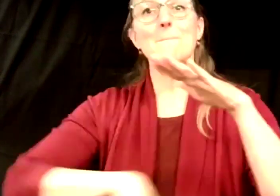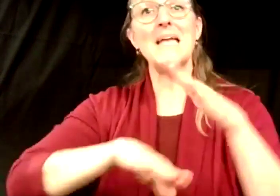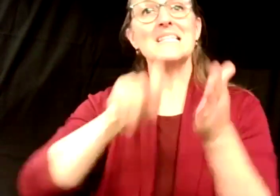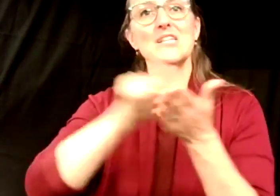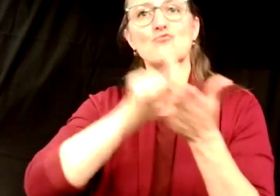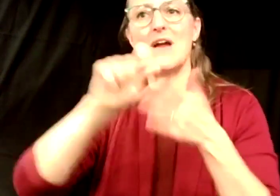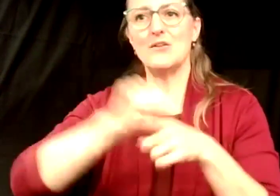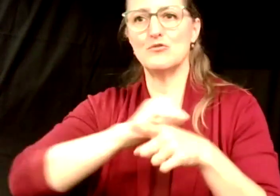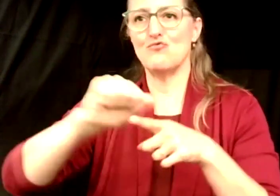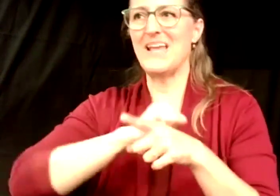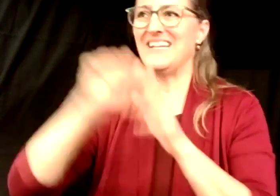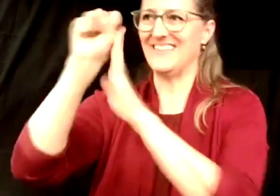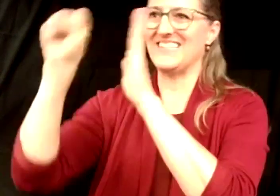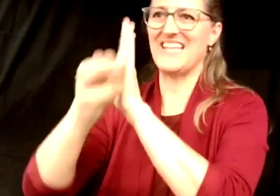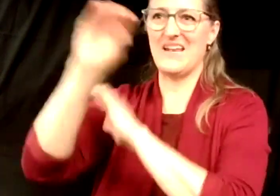state of Oregon.